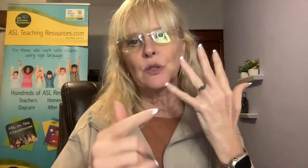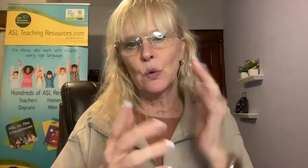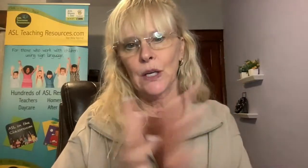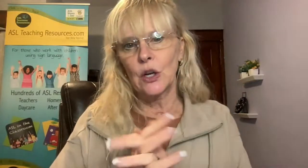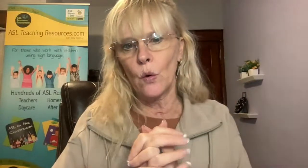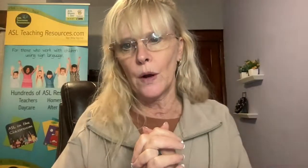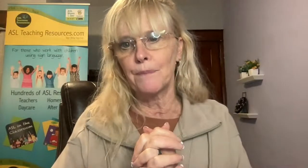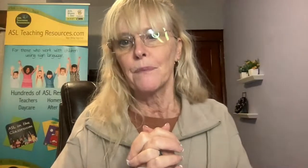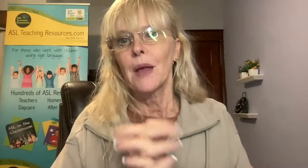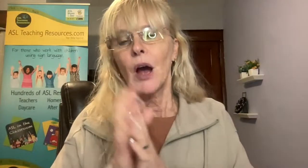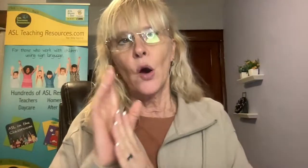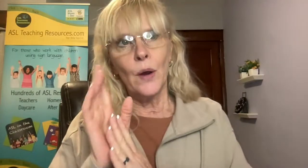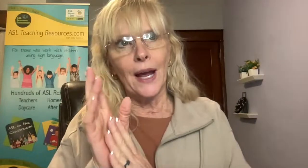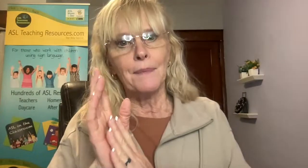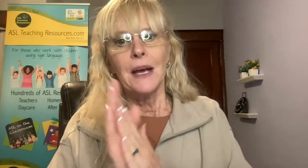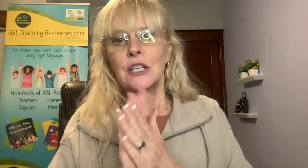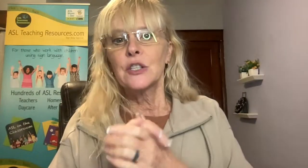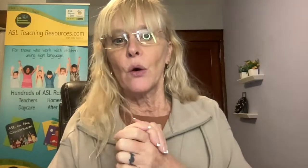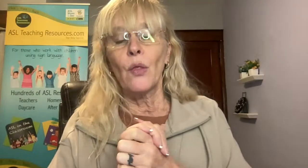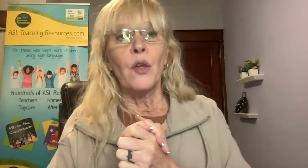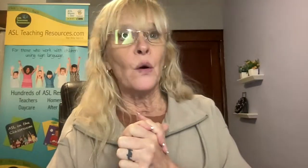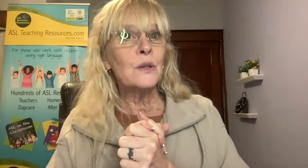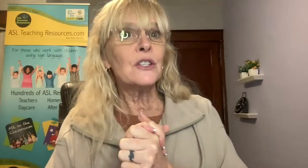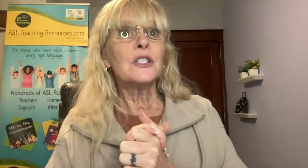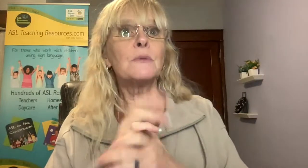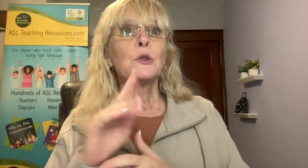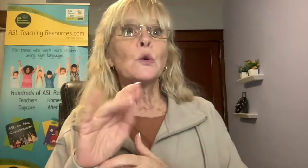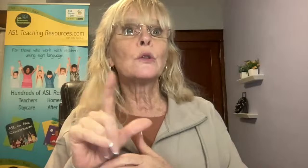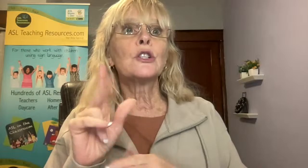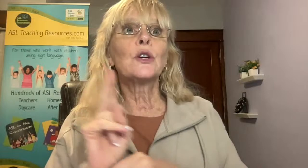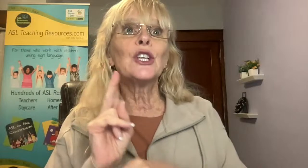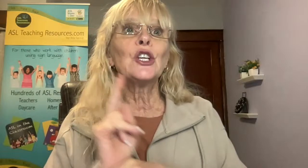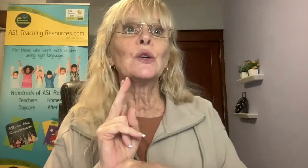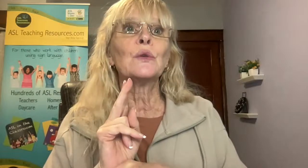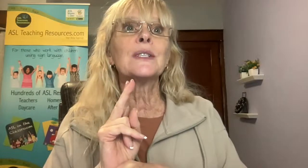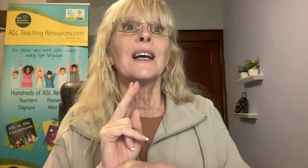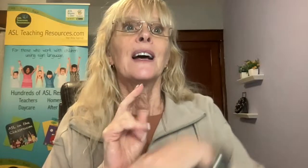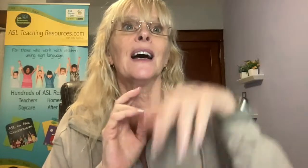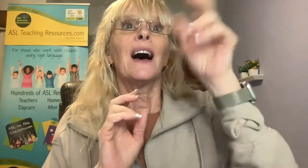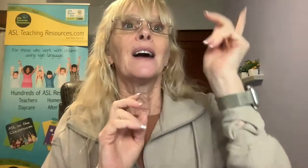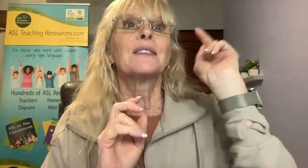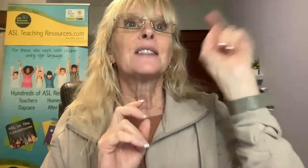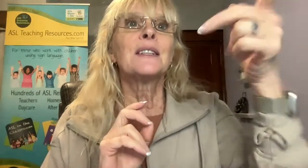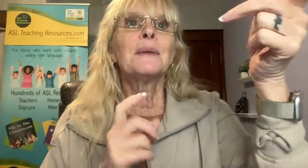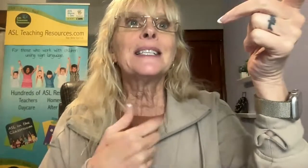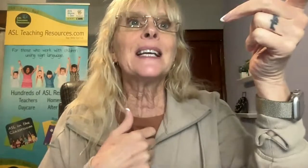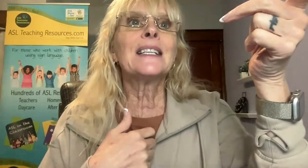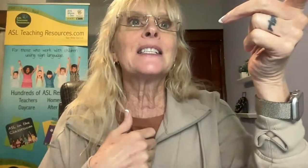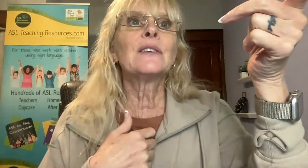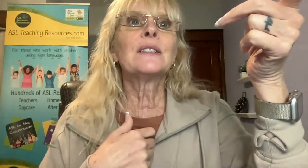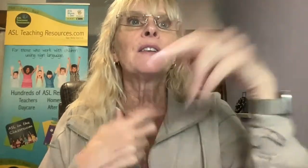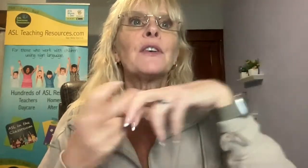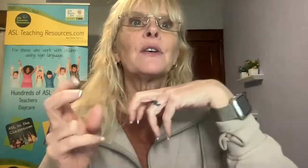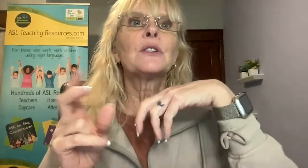on and on. Okay, so those are some tools you can use. So someone said it's still difficult to